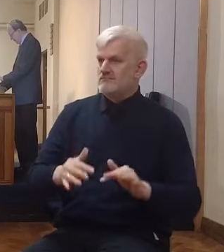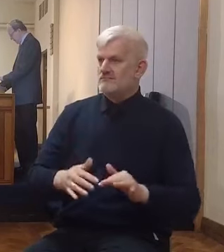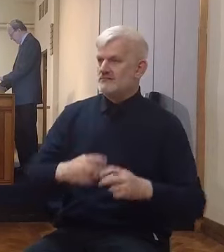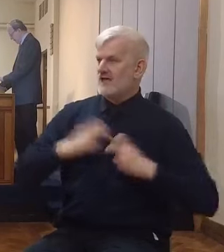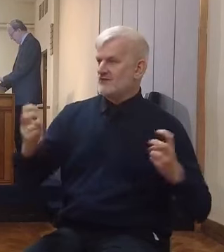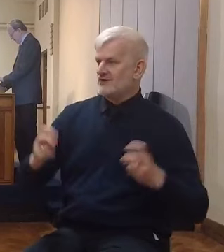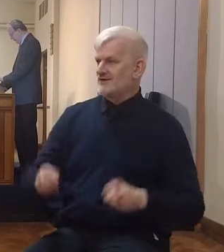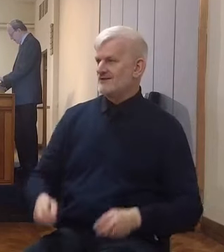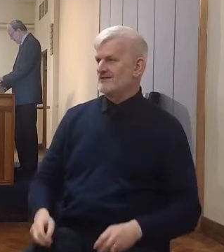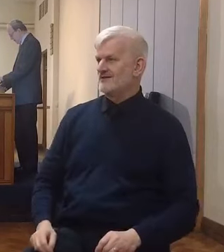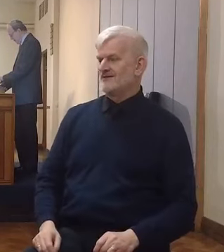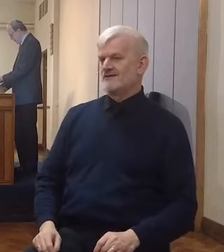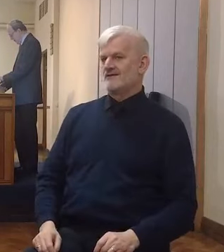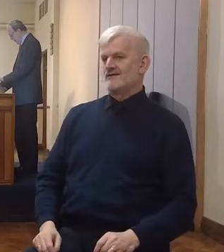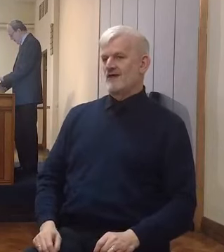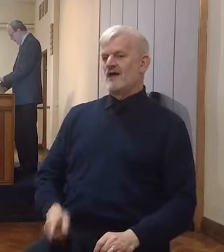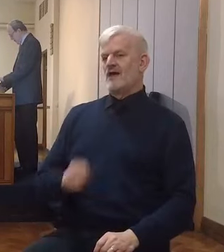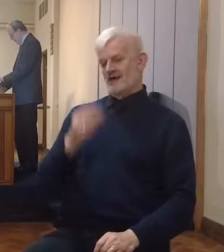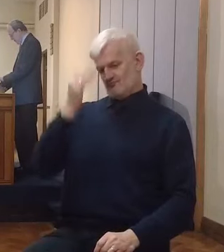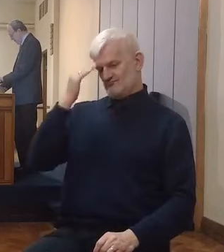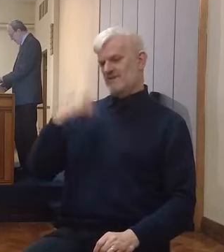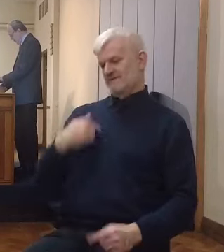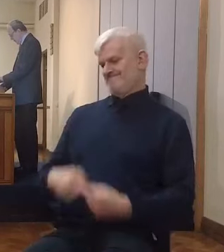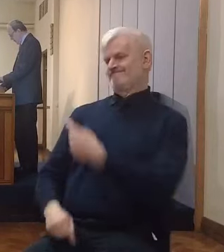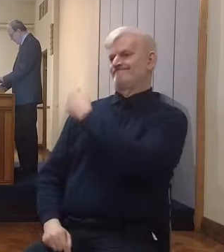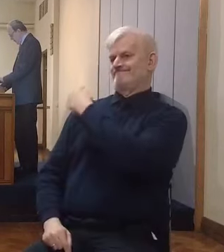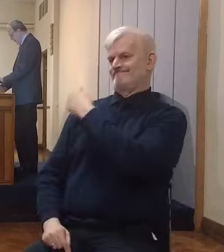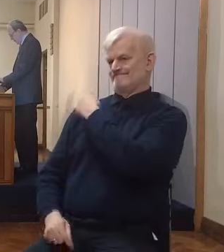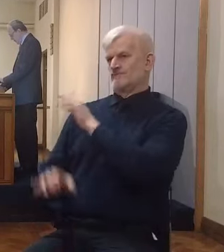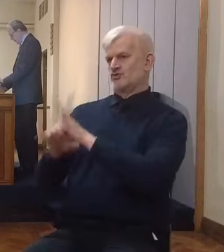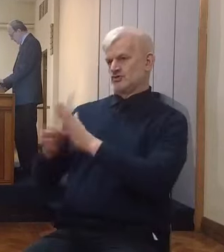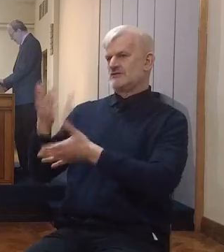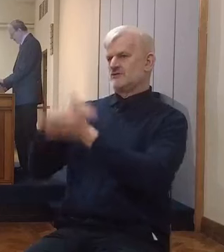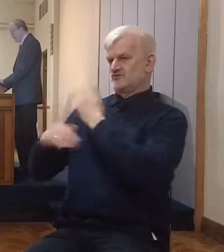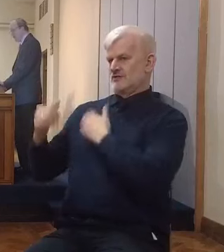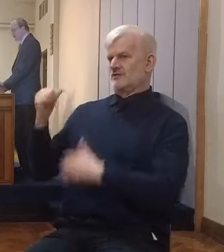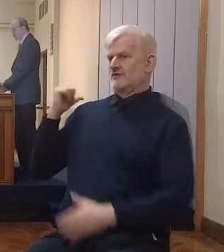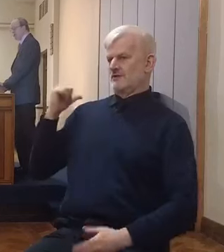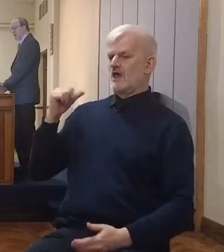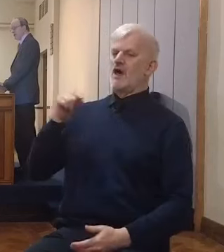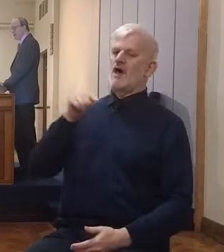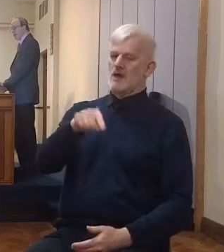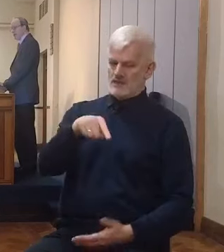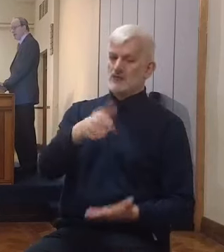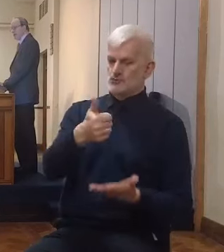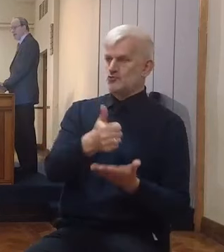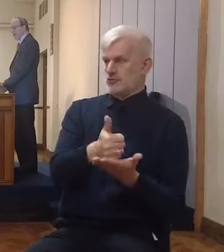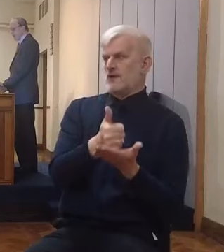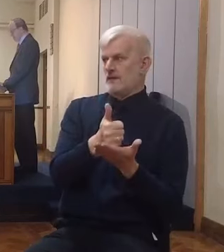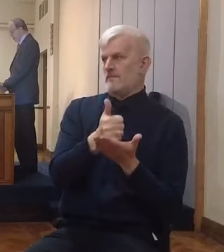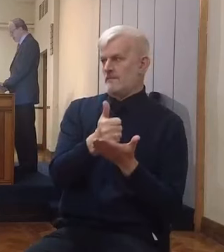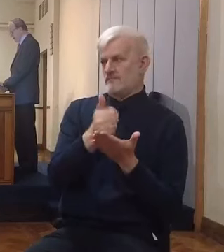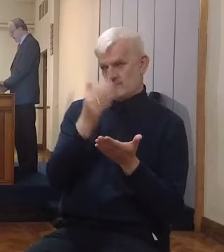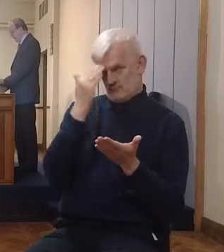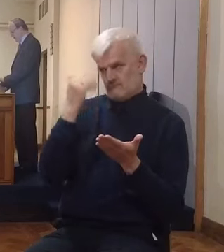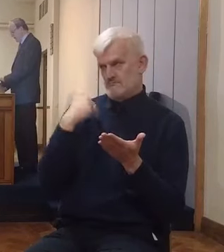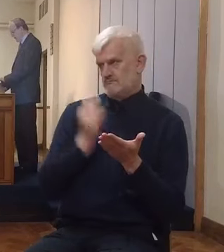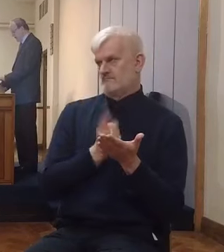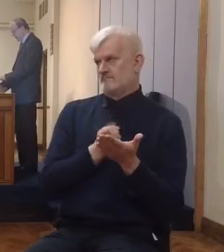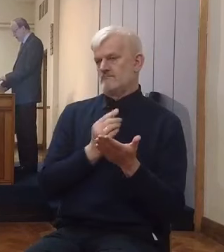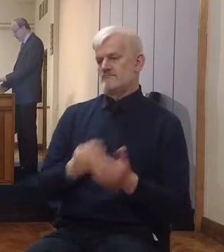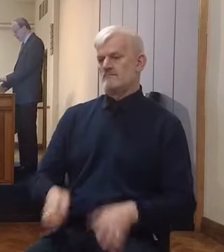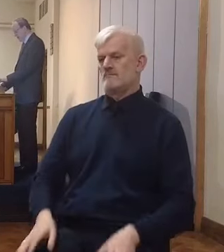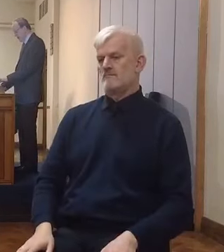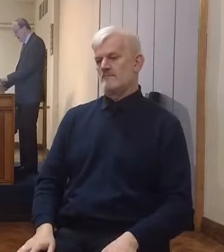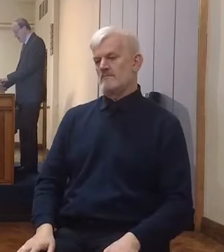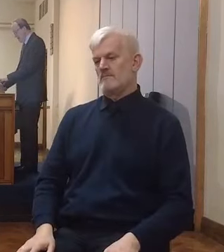And I think these things are intended for our help and for our instruction. Of course, we